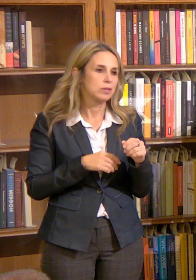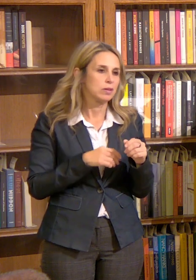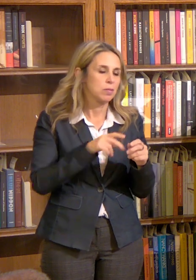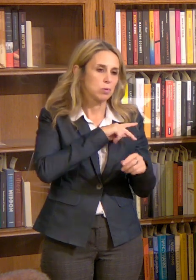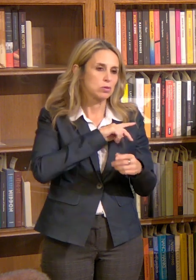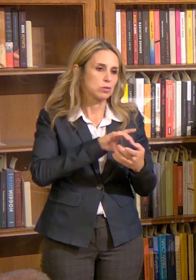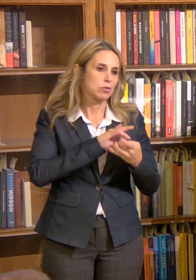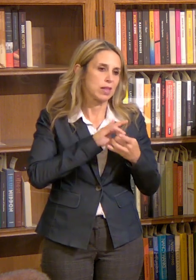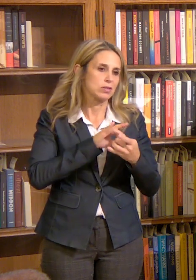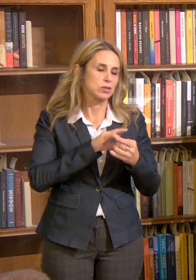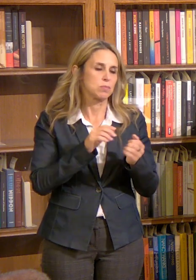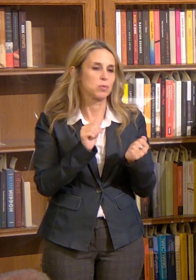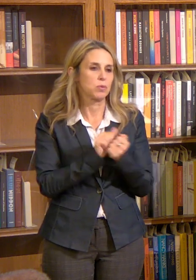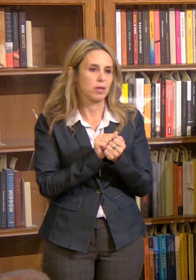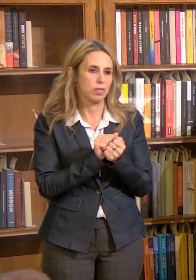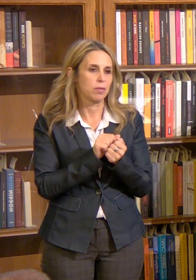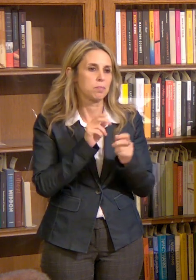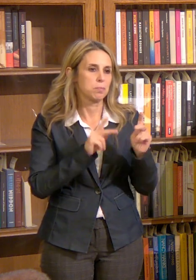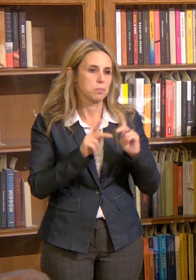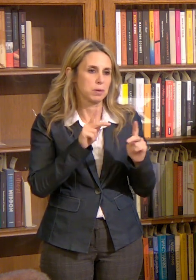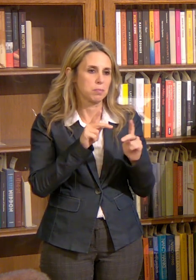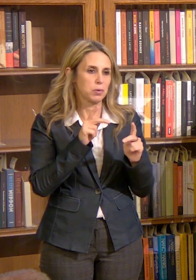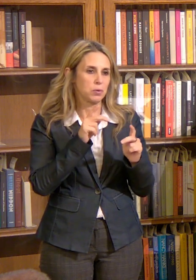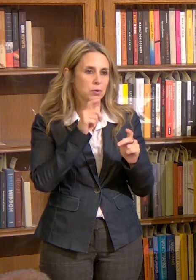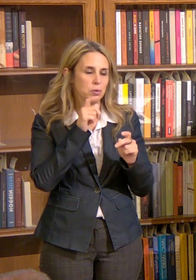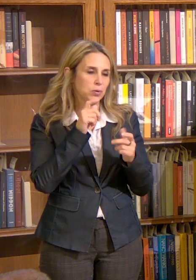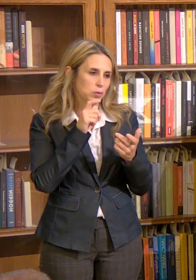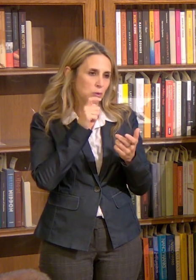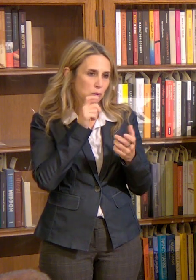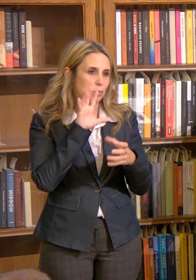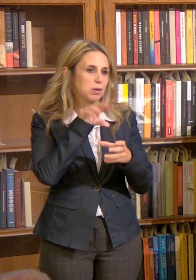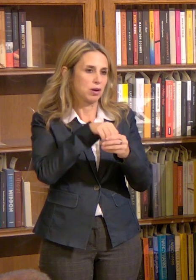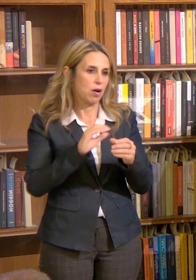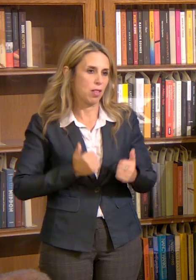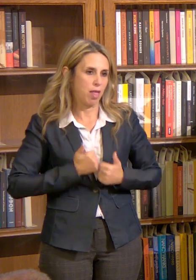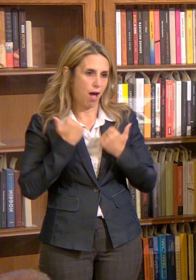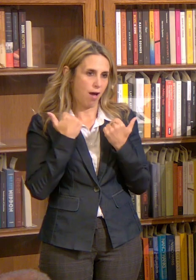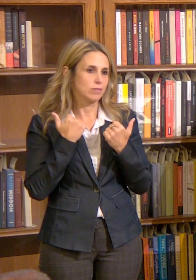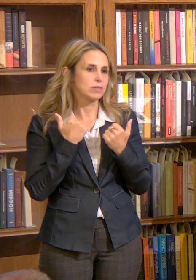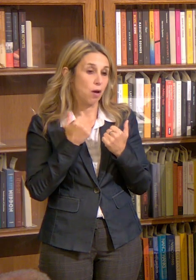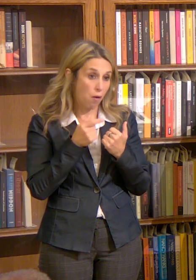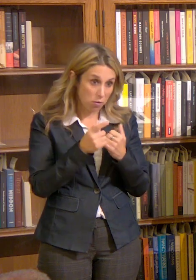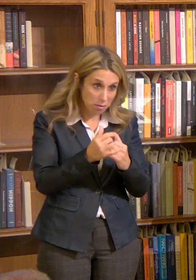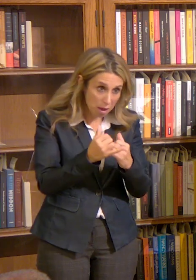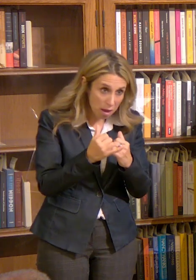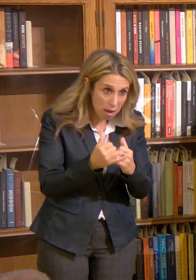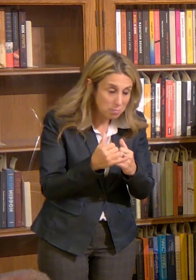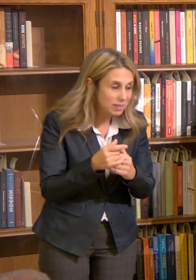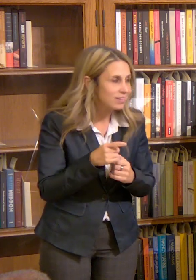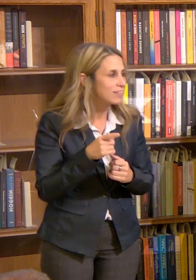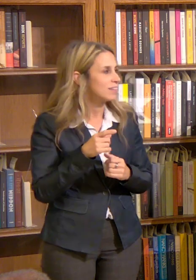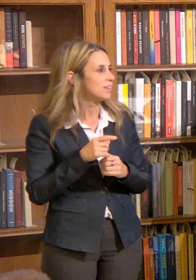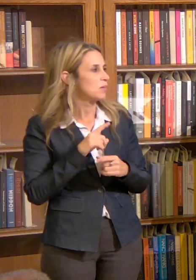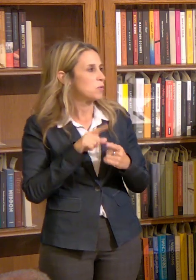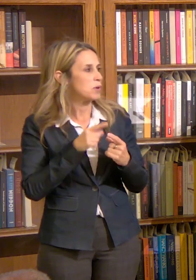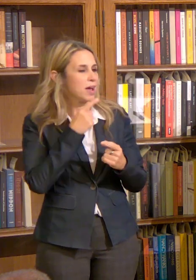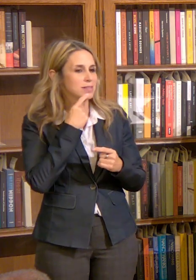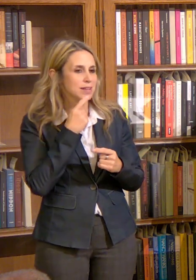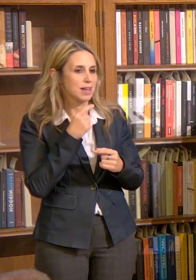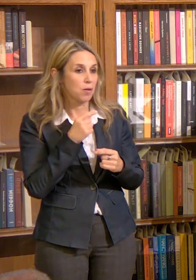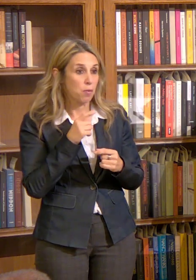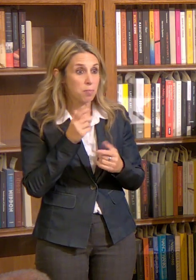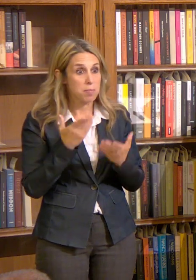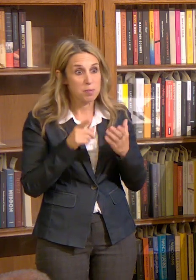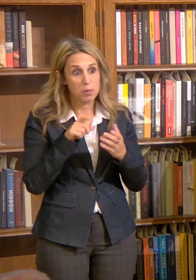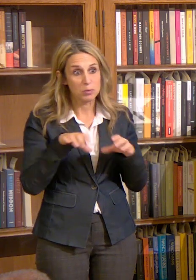relationships with folks who've crossed our respective paths and so he raised his hand as well when when I said well we we